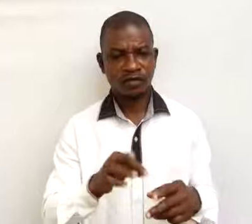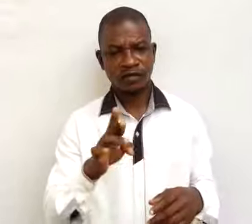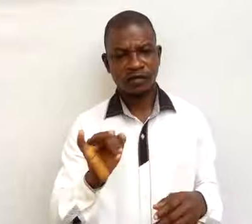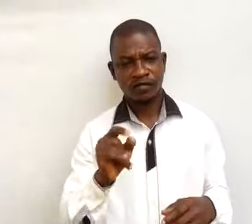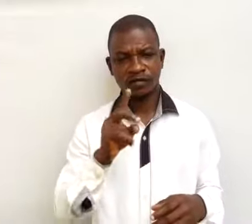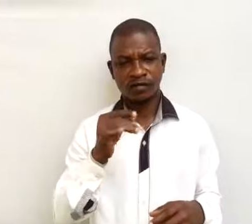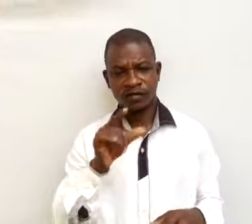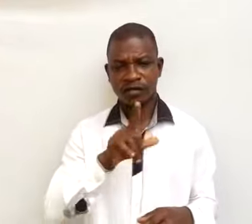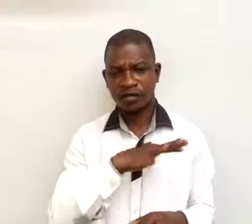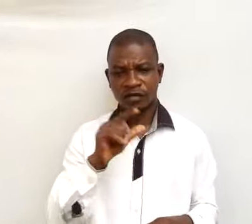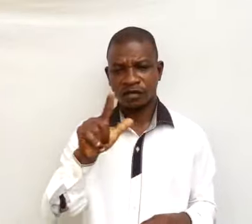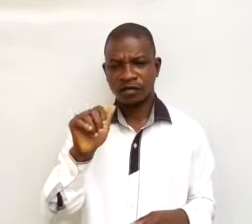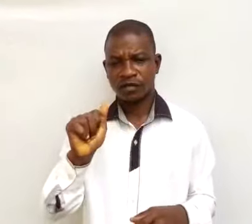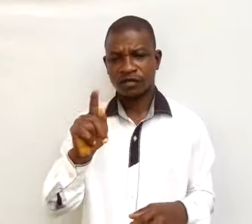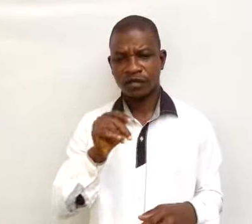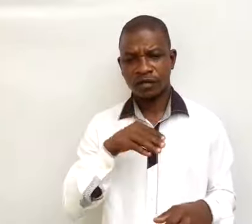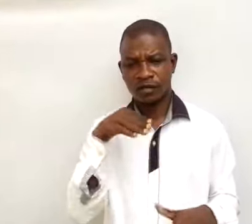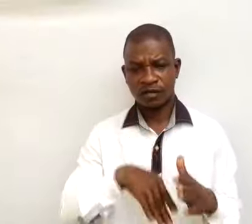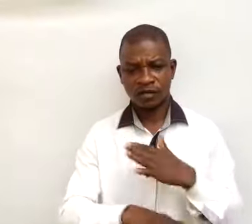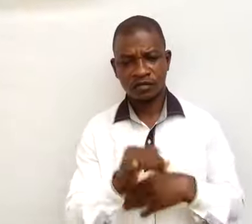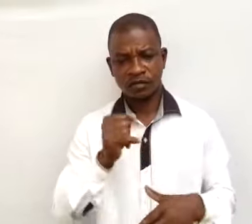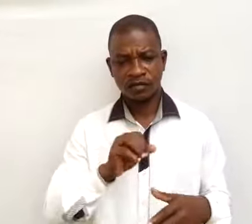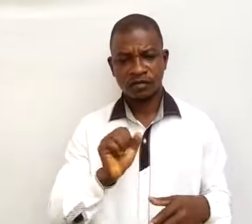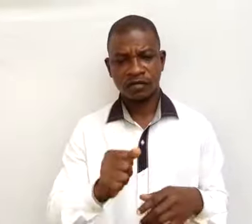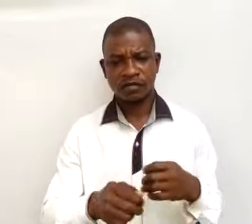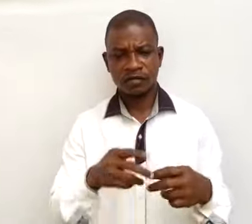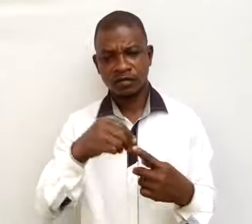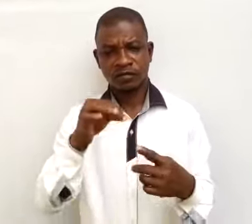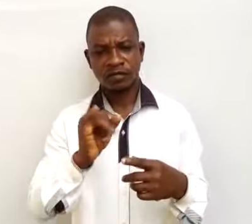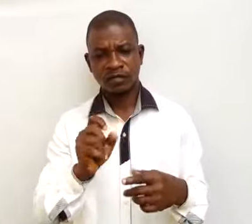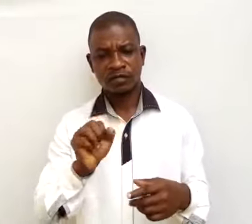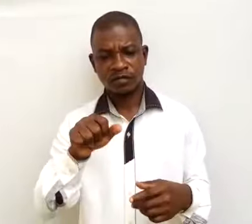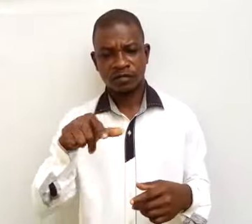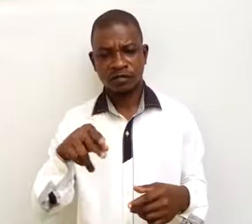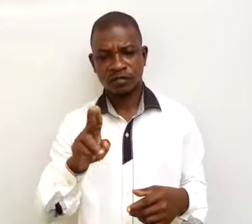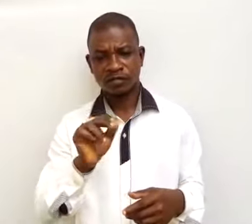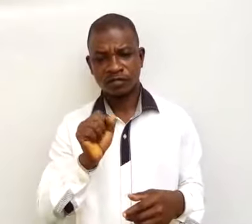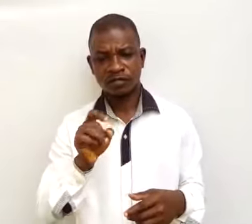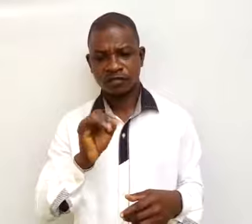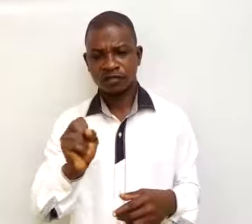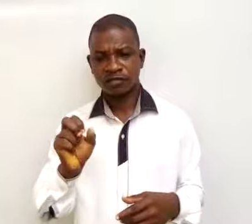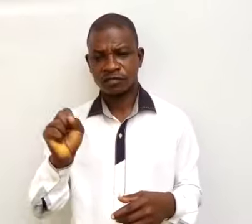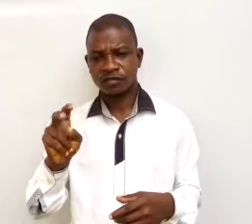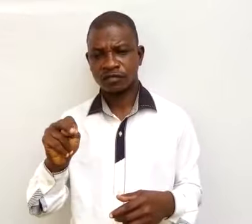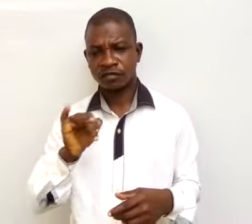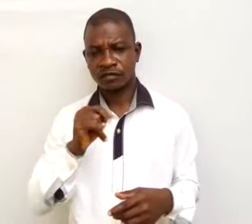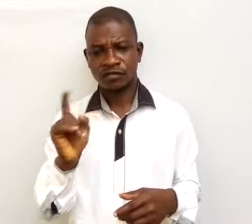lakes and enter a specific kind of aquatic snail where they